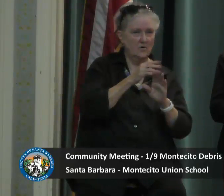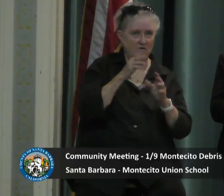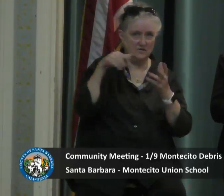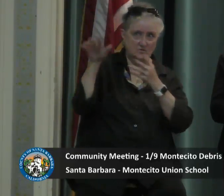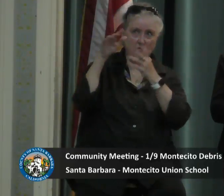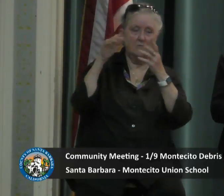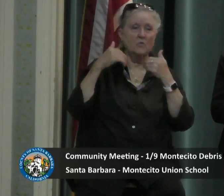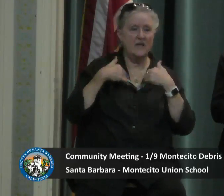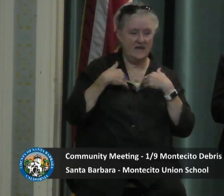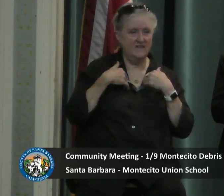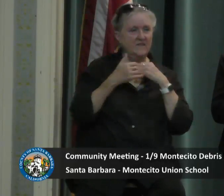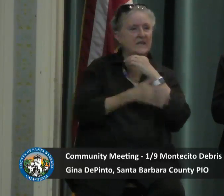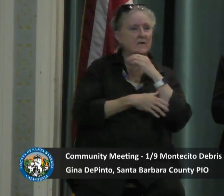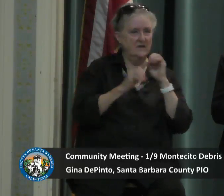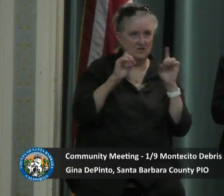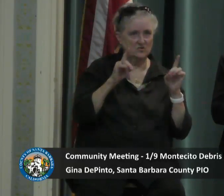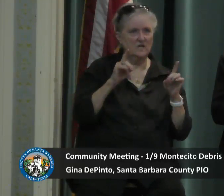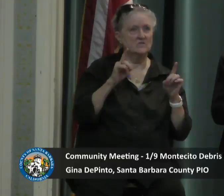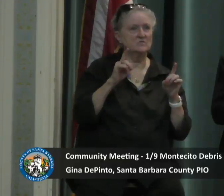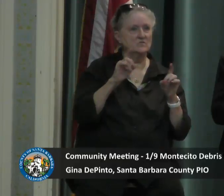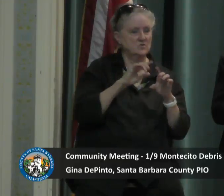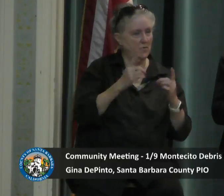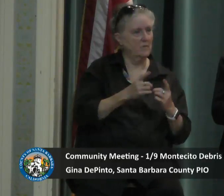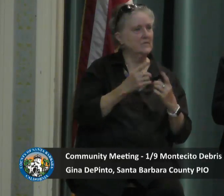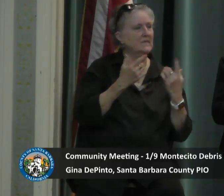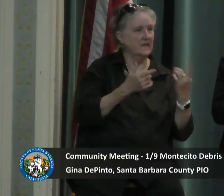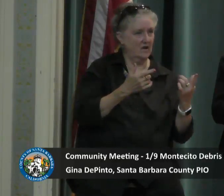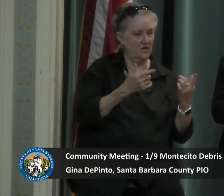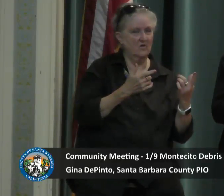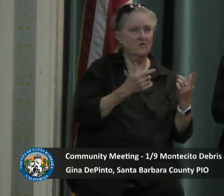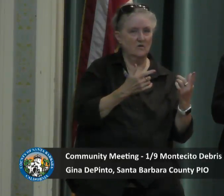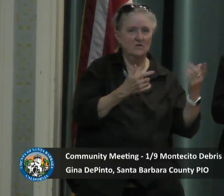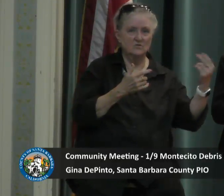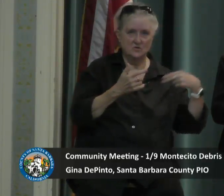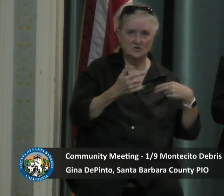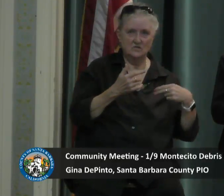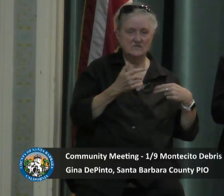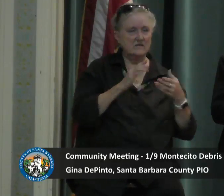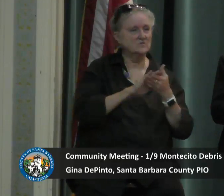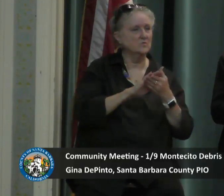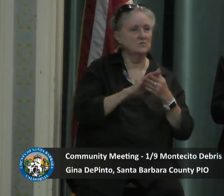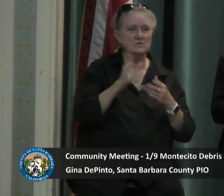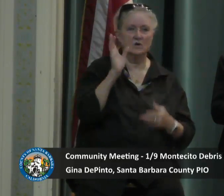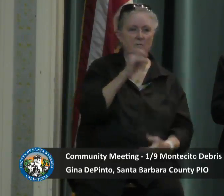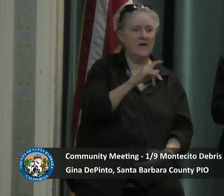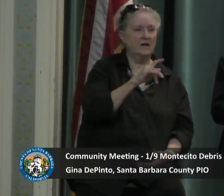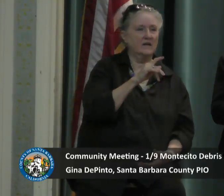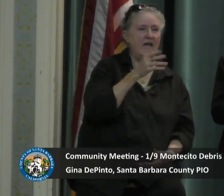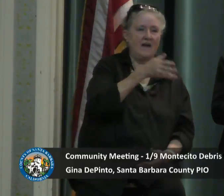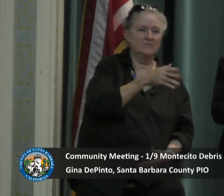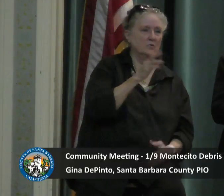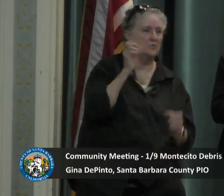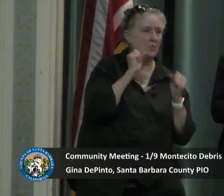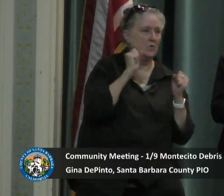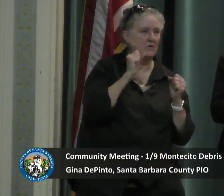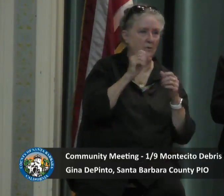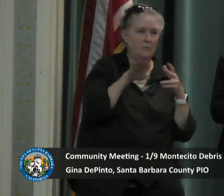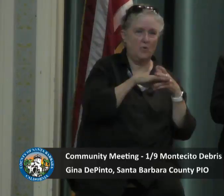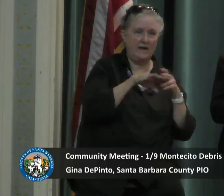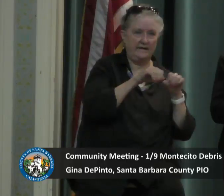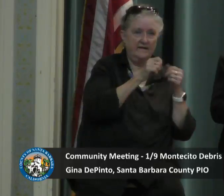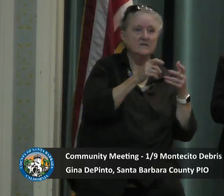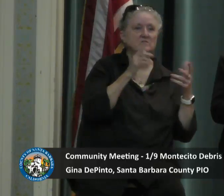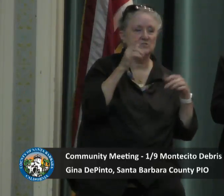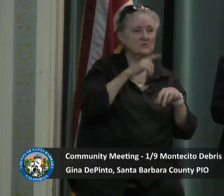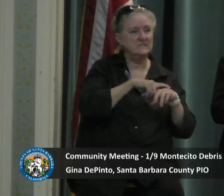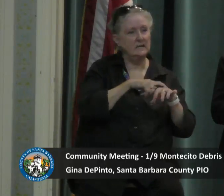did have the county education department there at the table, and schools had not returned yet from the winter break. So some of